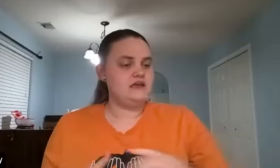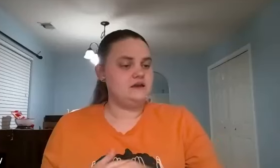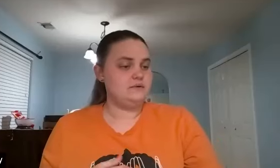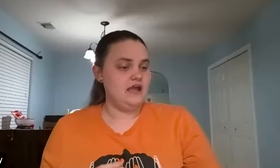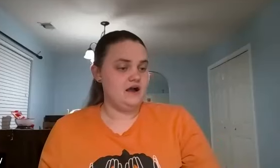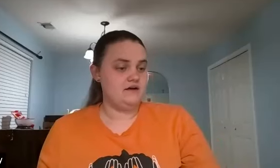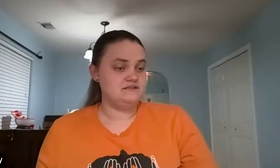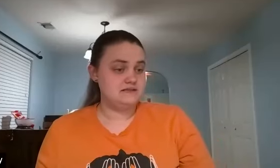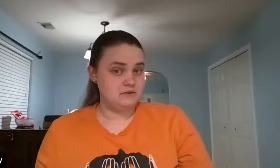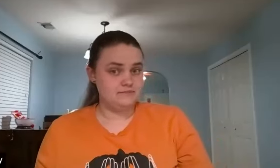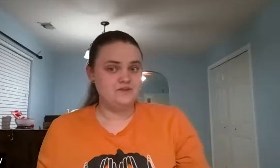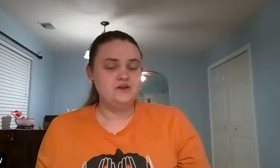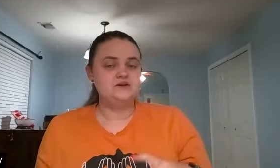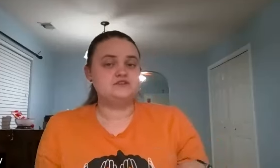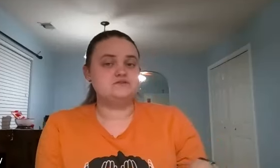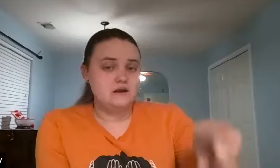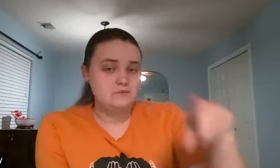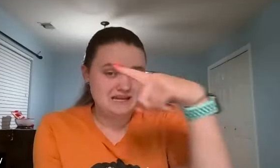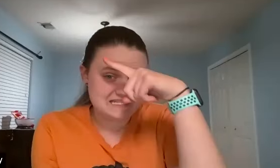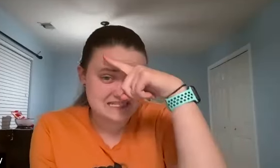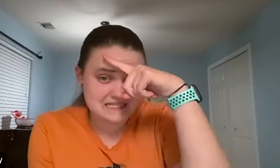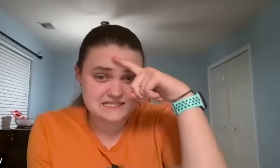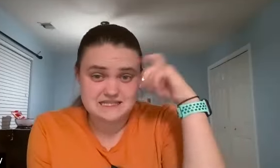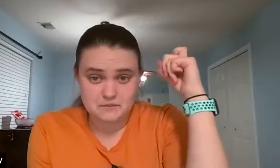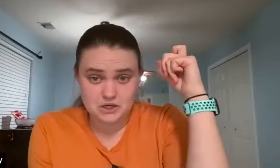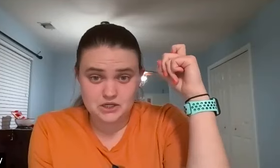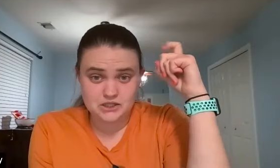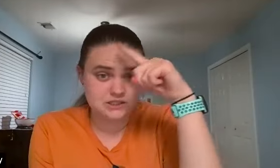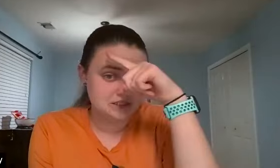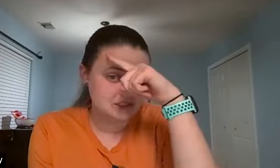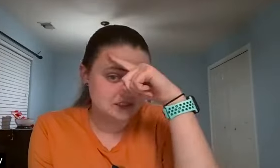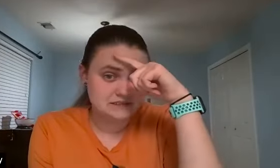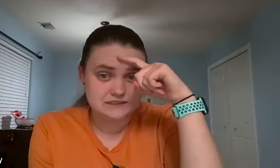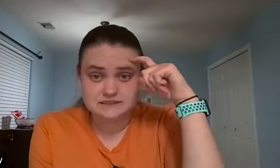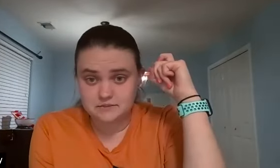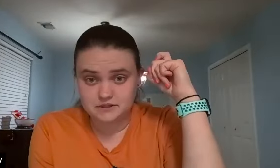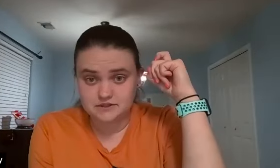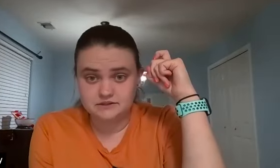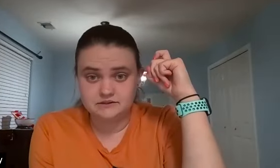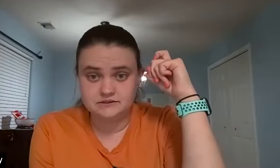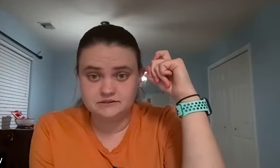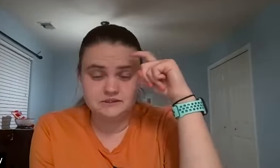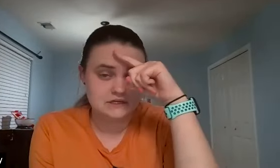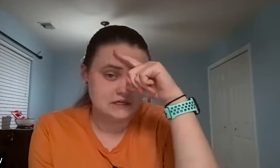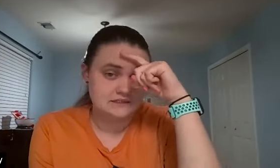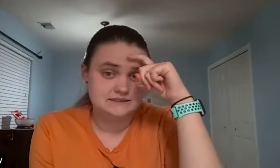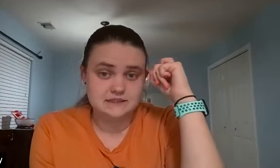Then we have summer. So summer is summer. Summer. Summer.